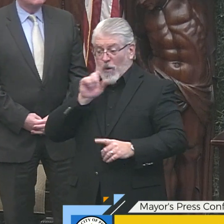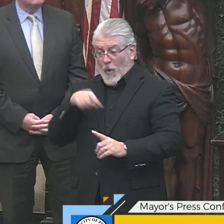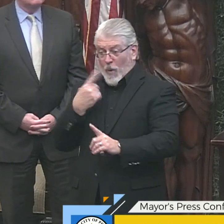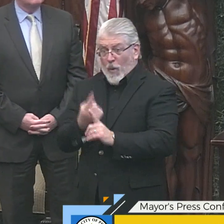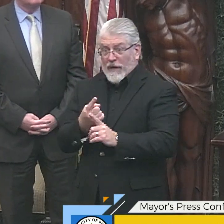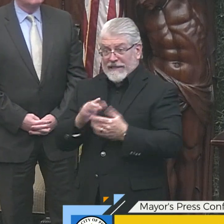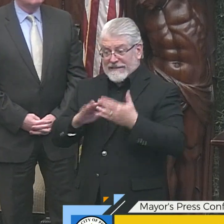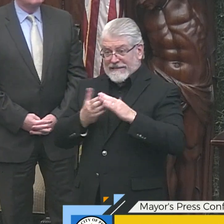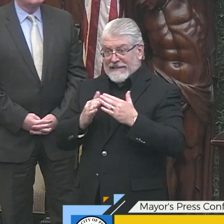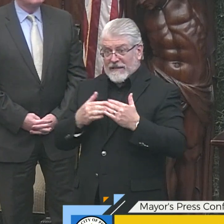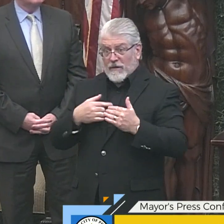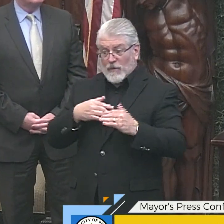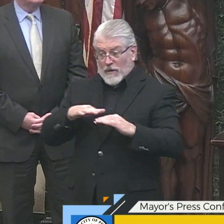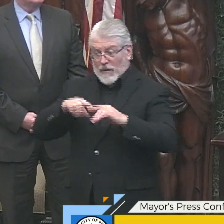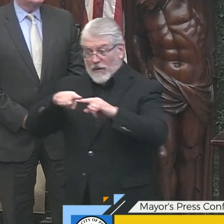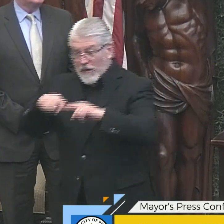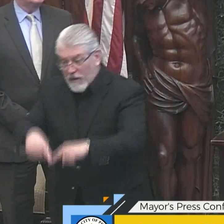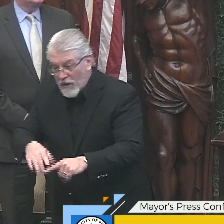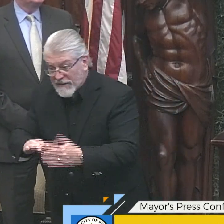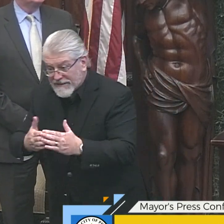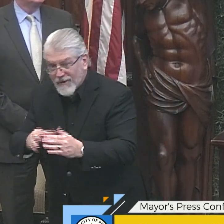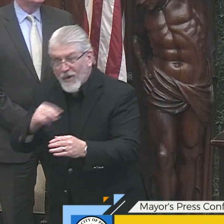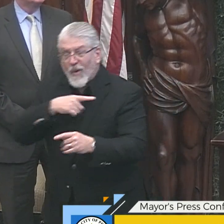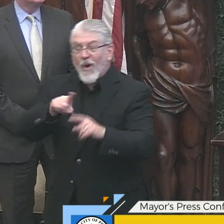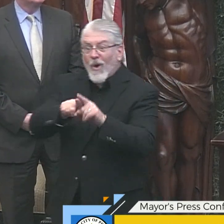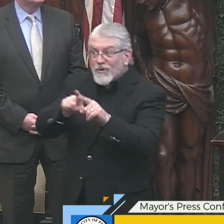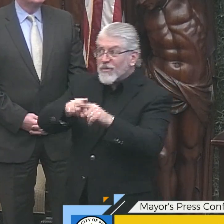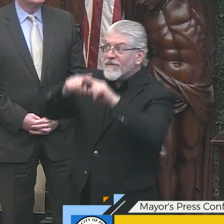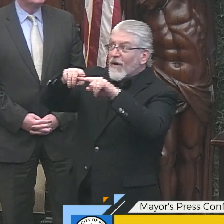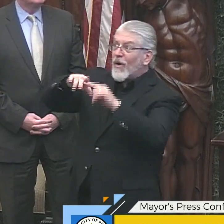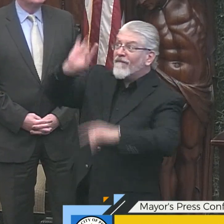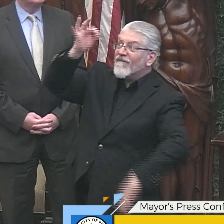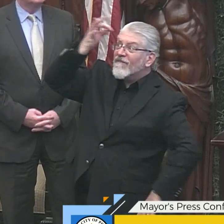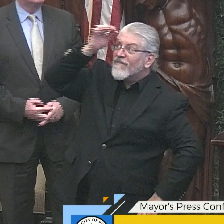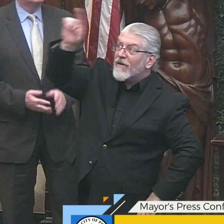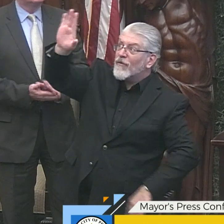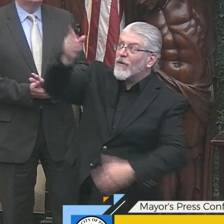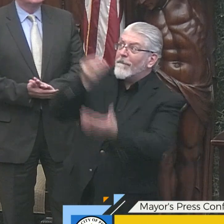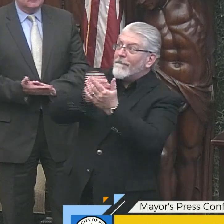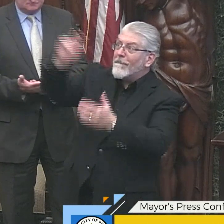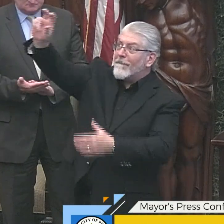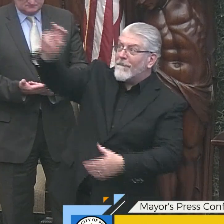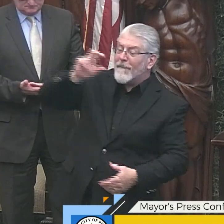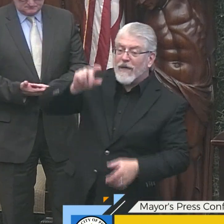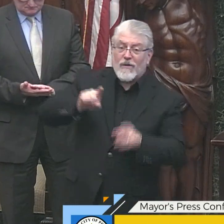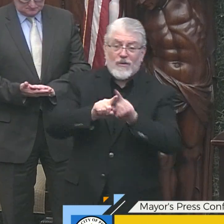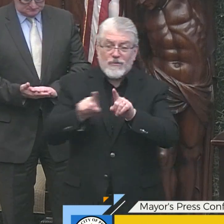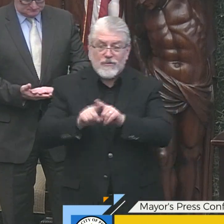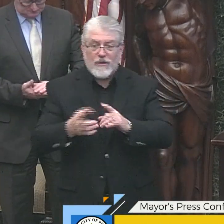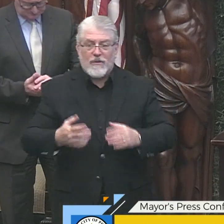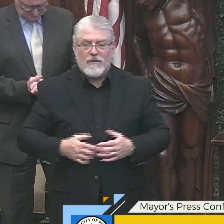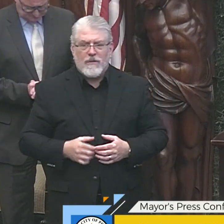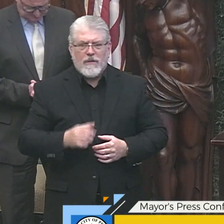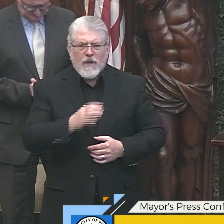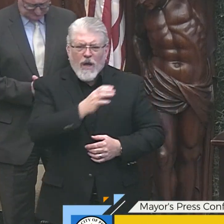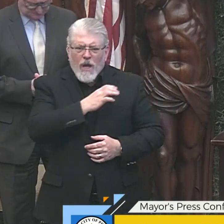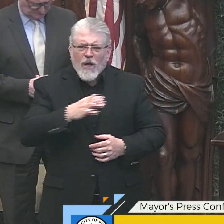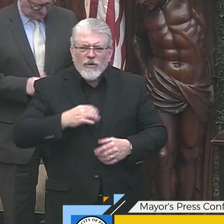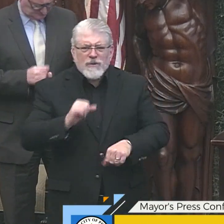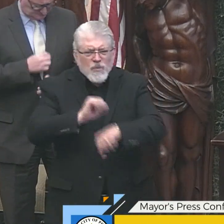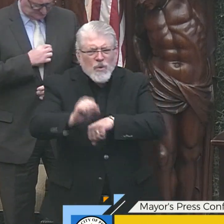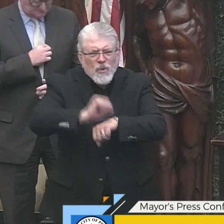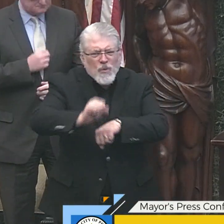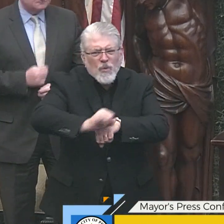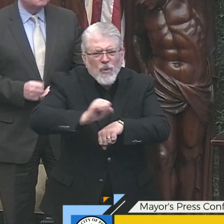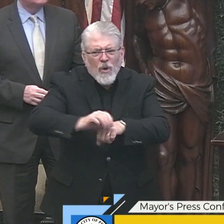forward. Again, the Congress is working on to finalize a package of